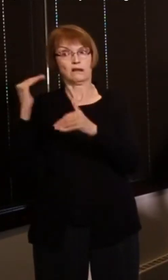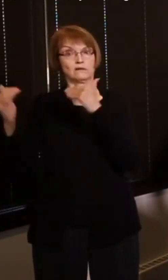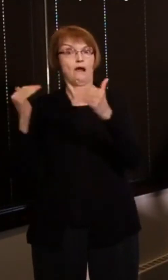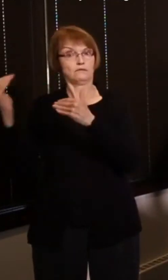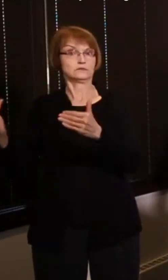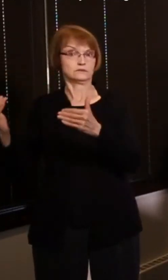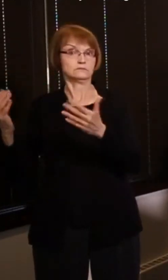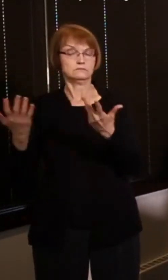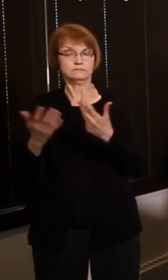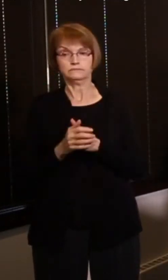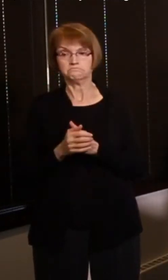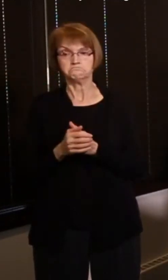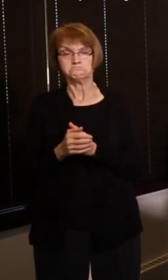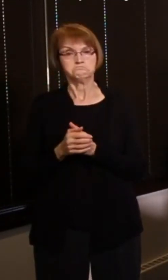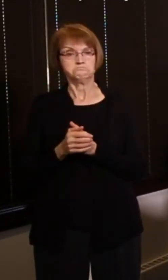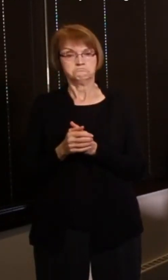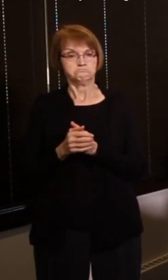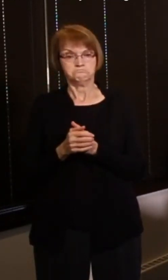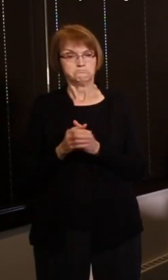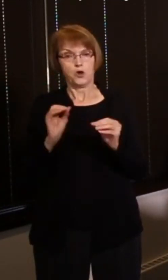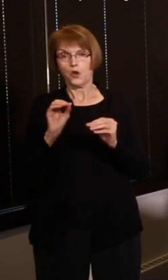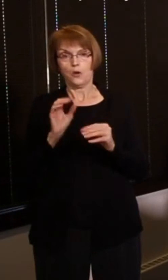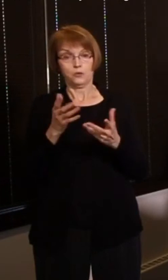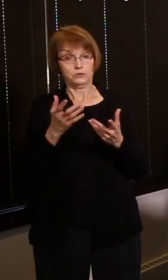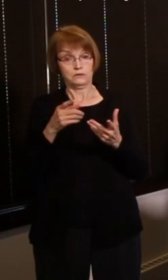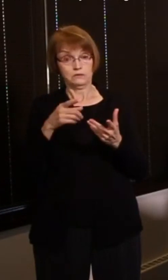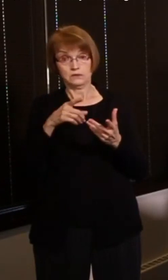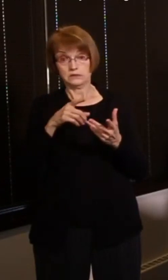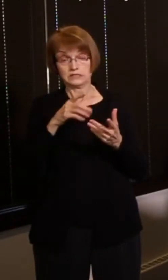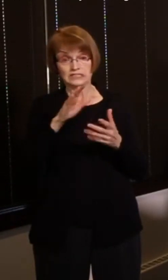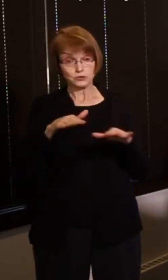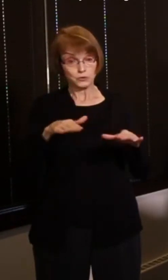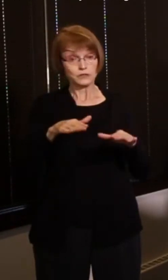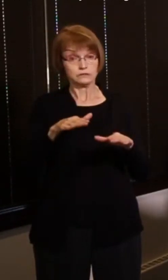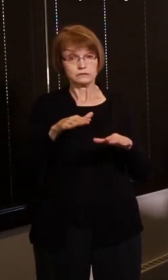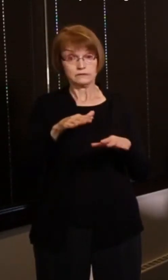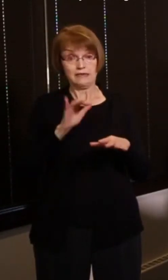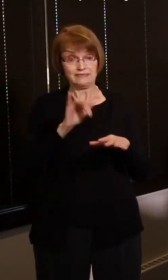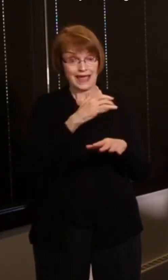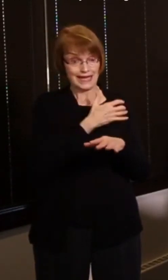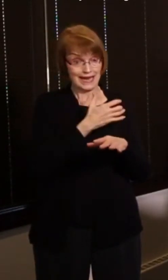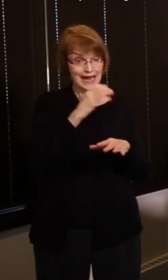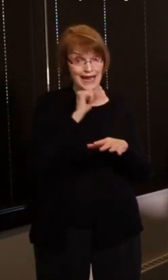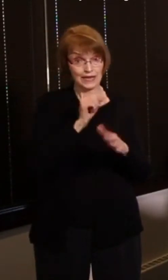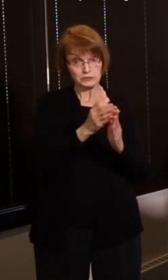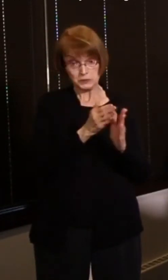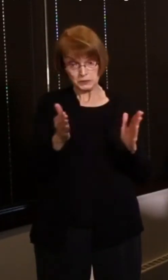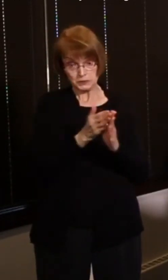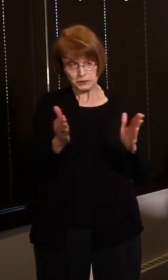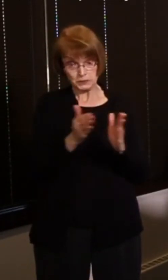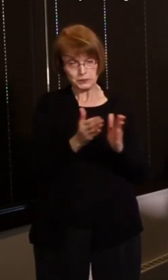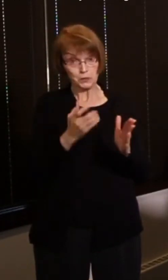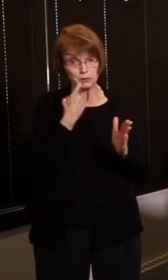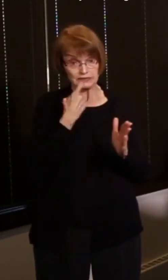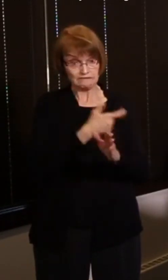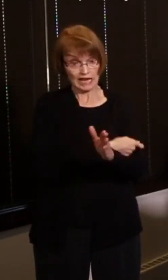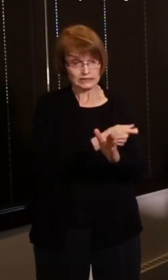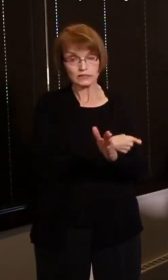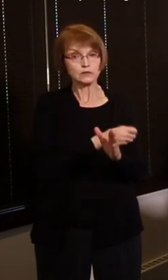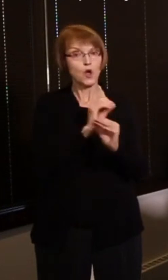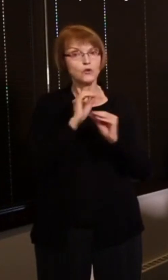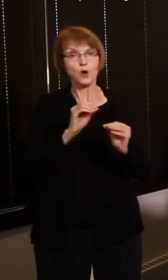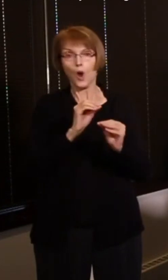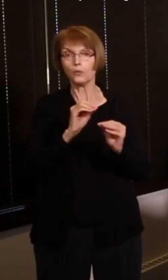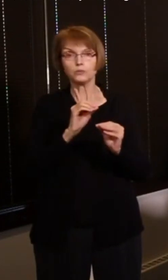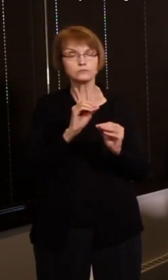adults. So they did not find any infections among children who received vaccine in their most recent clinical trial. And it